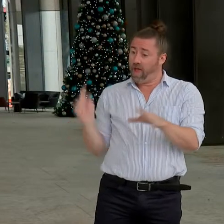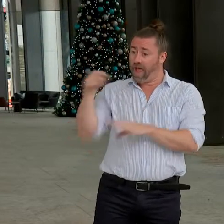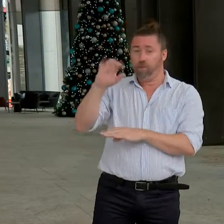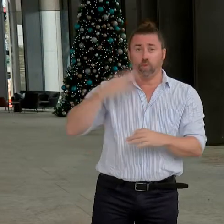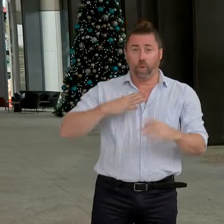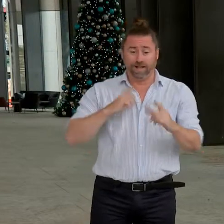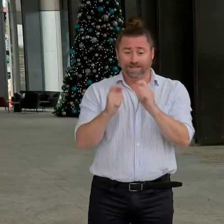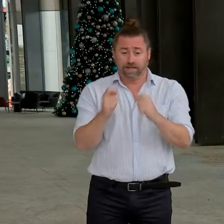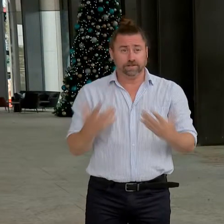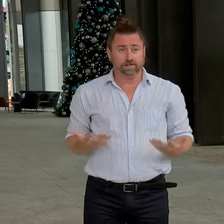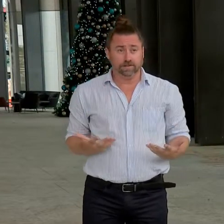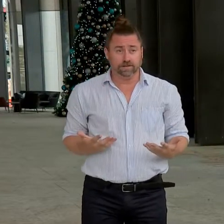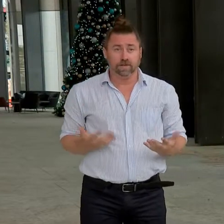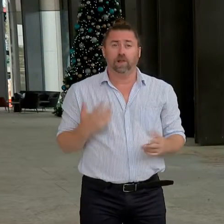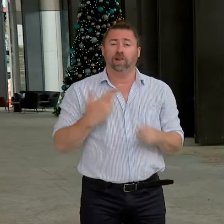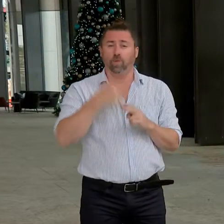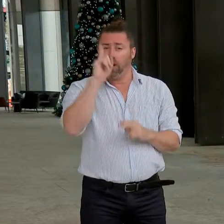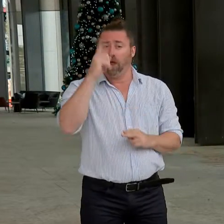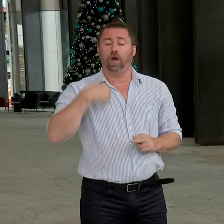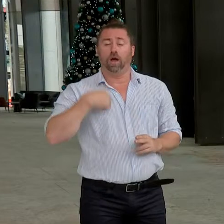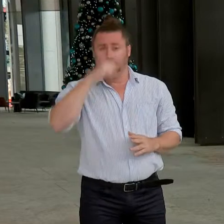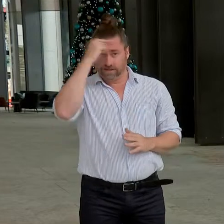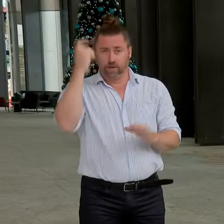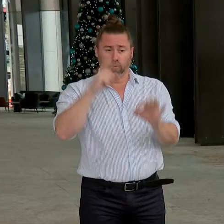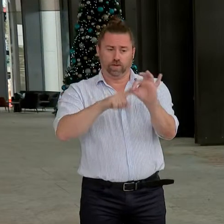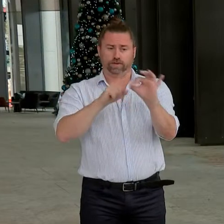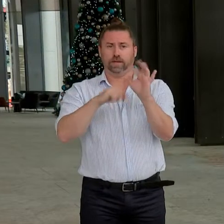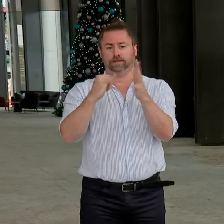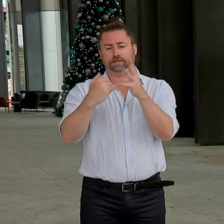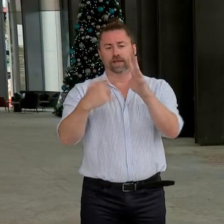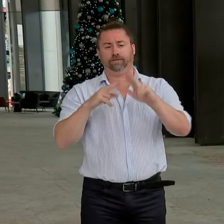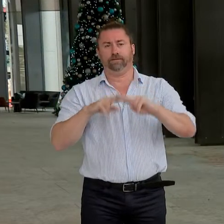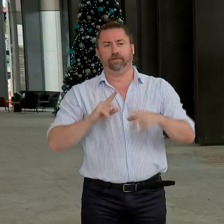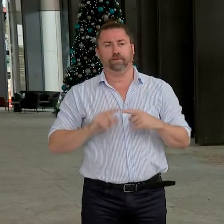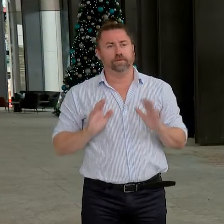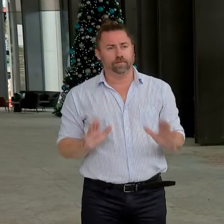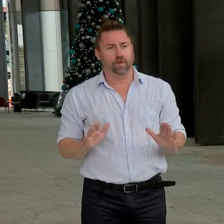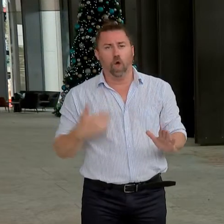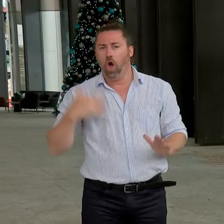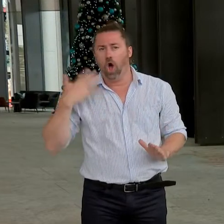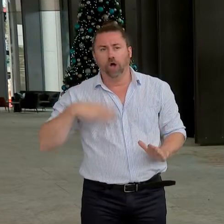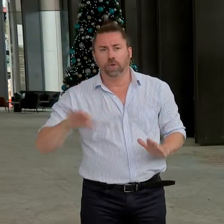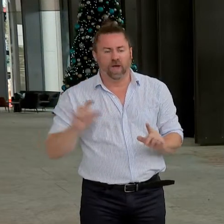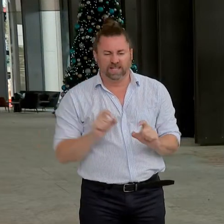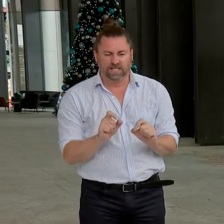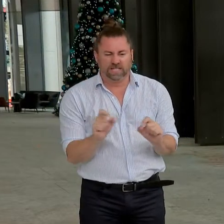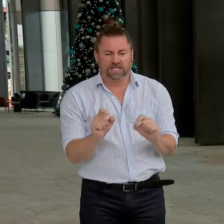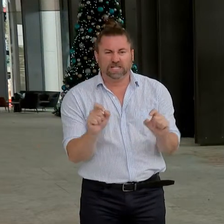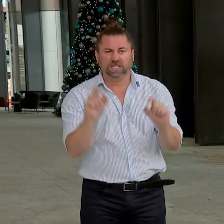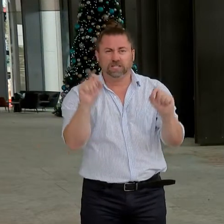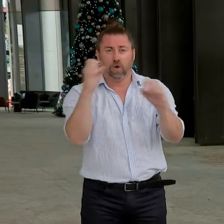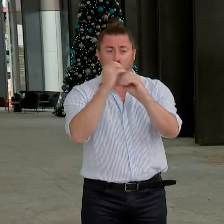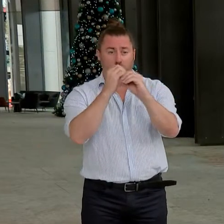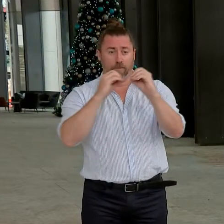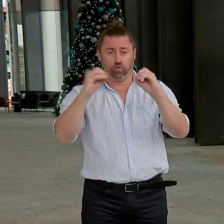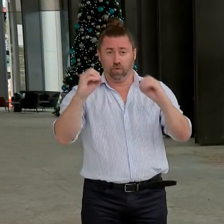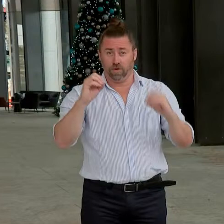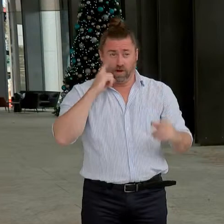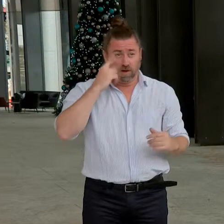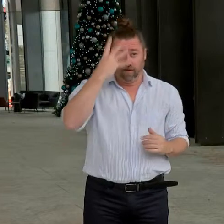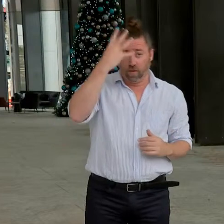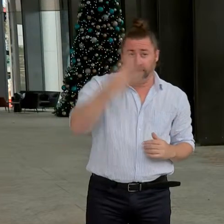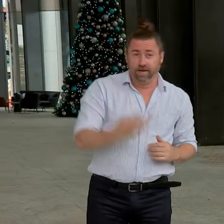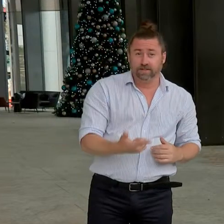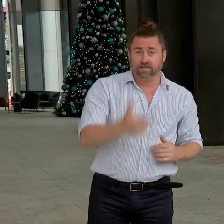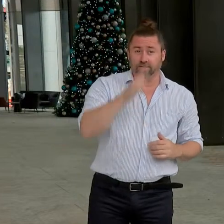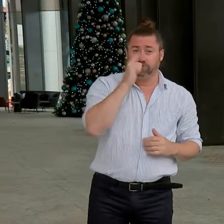But we've got to keep Queenslanders safe, and we've got to slow down the spread We've already got over 4,000 active cases